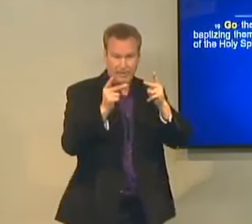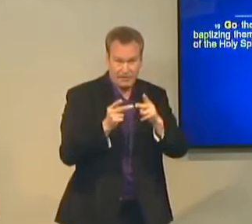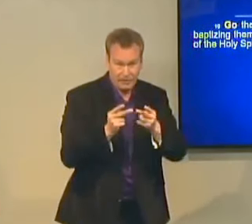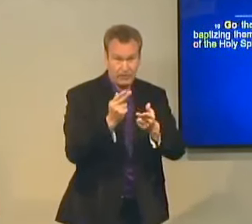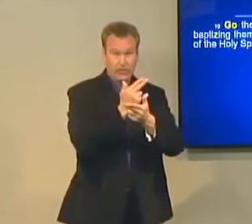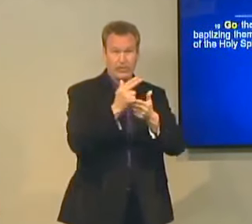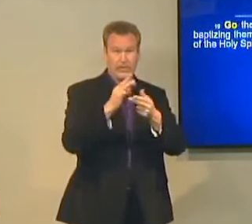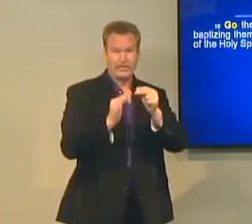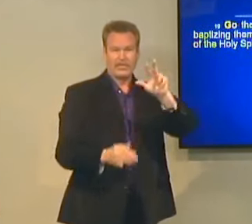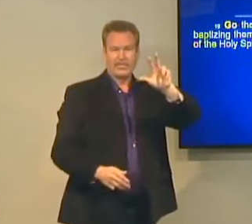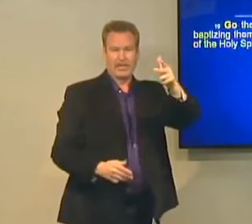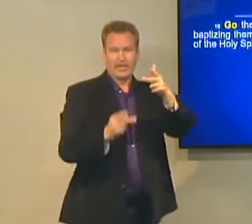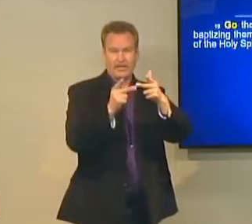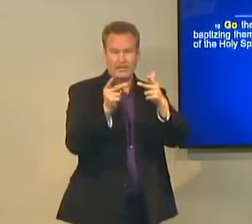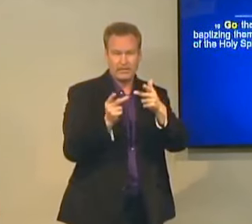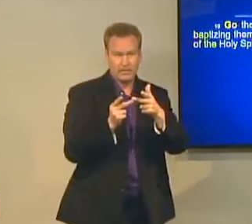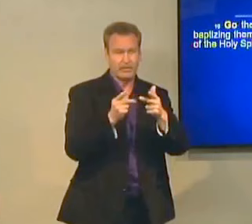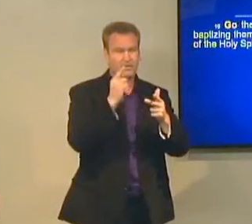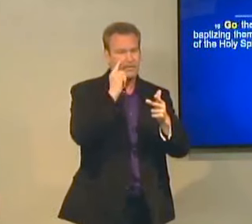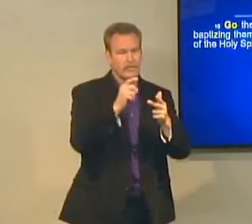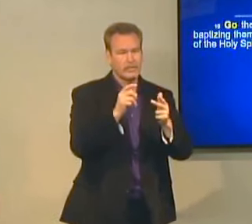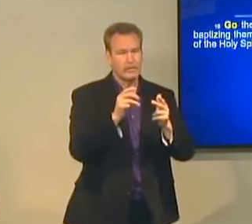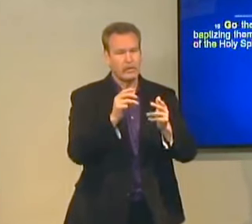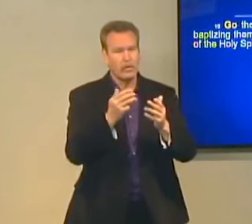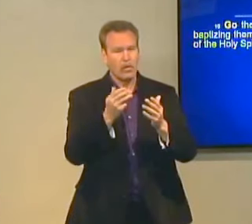second and third he's the Holy Spirit always represented in Scripture